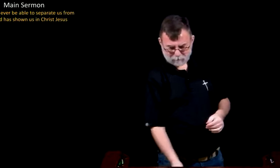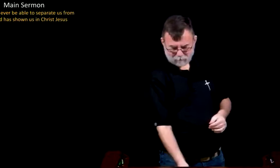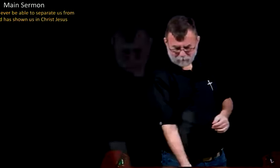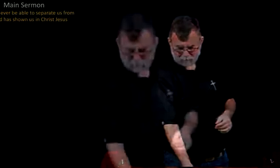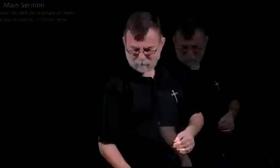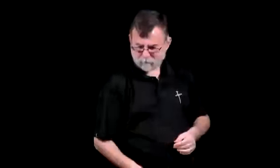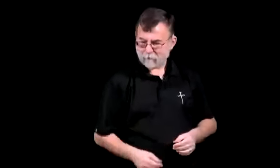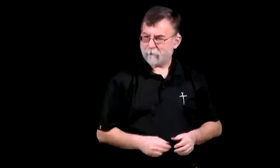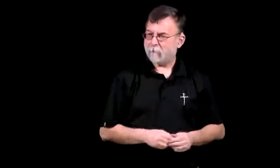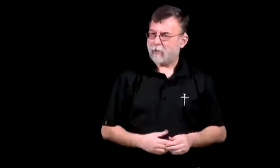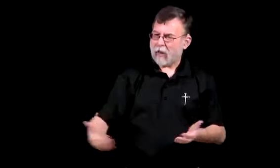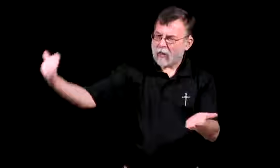and nothing can break.